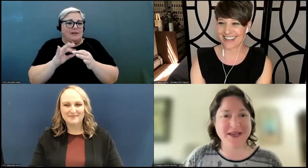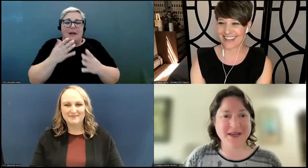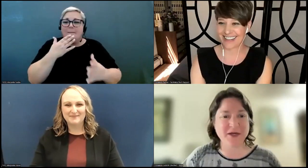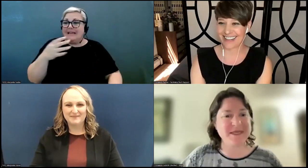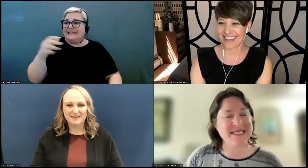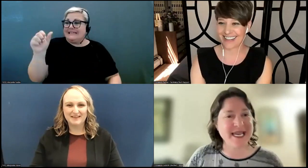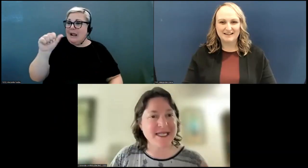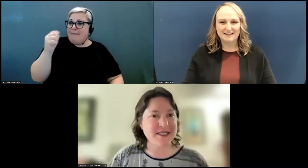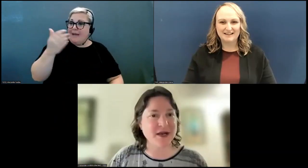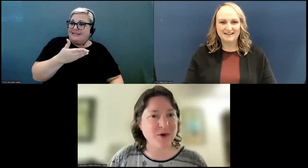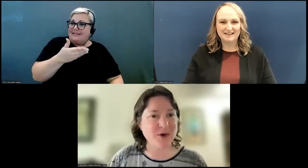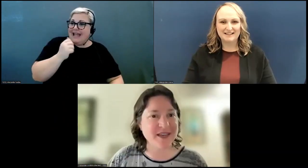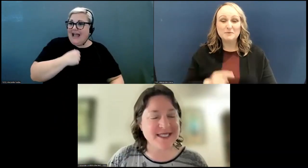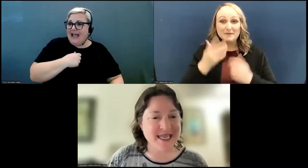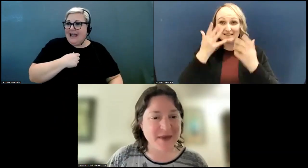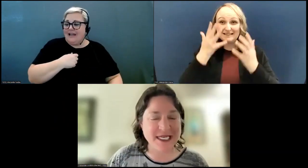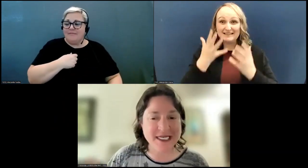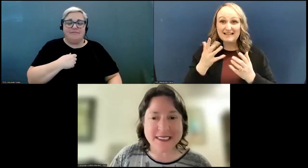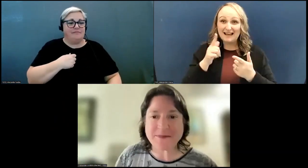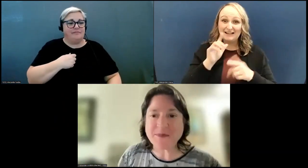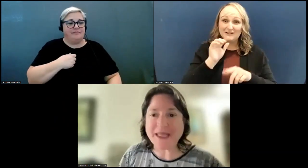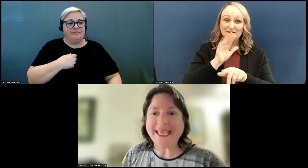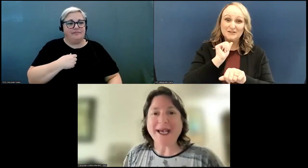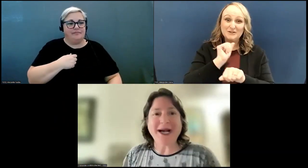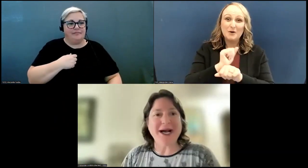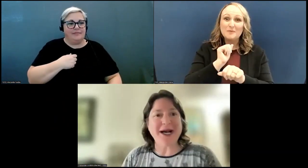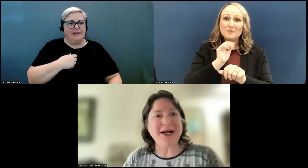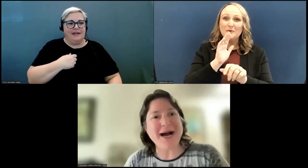be, it'll be sad to stop working as the Amandas.